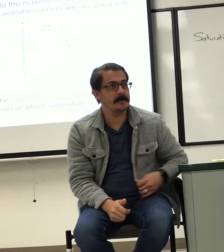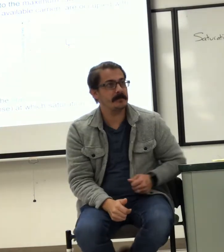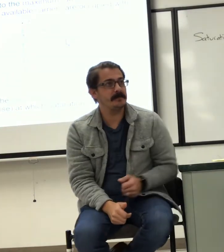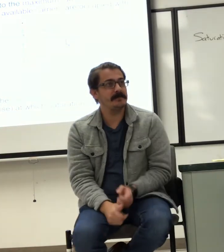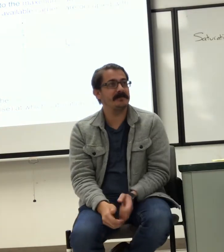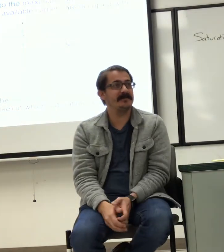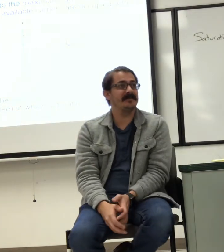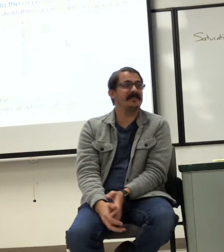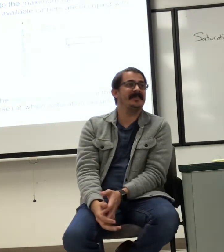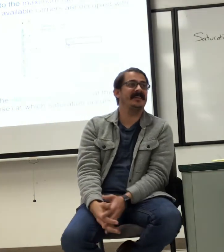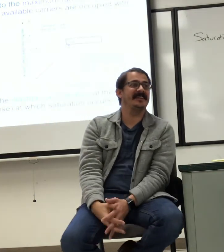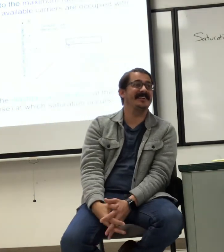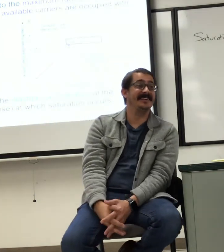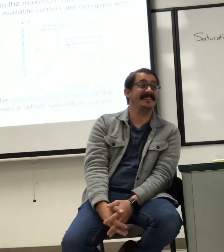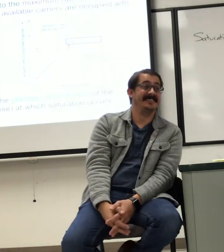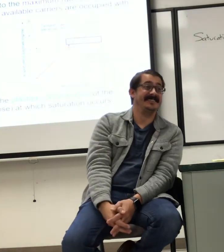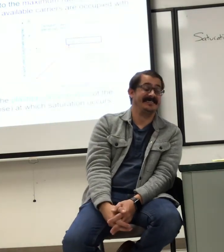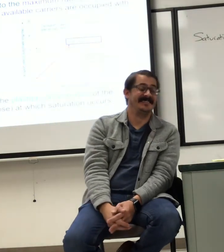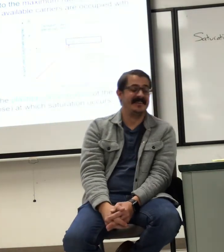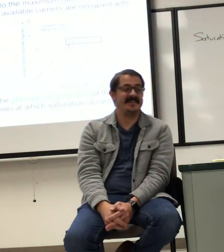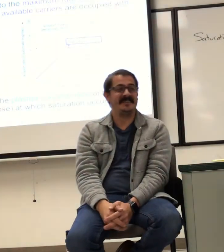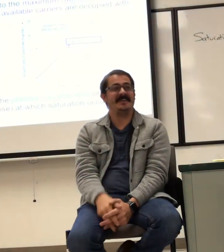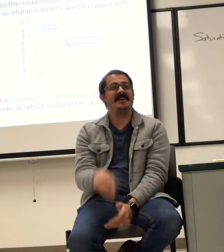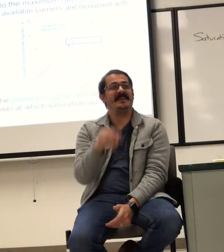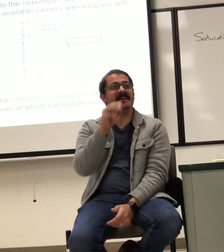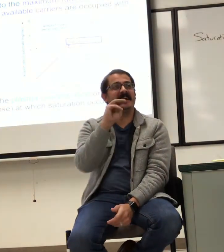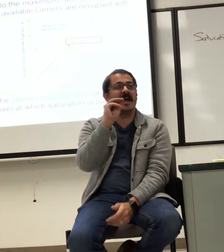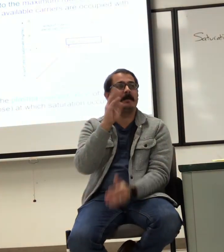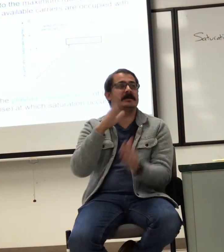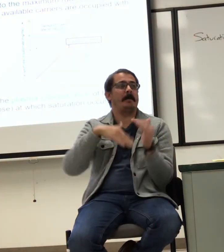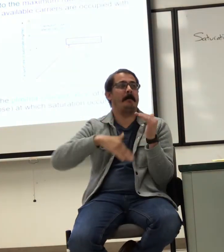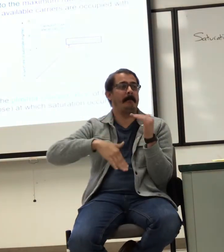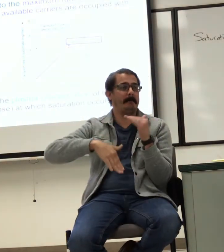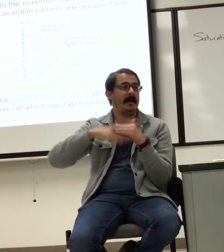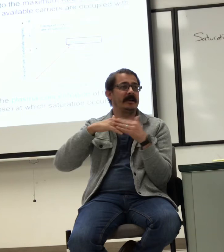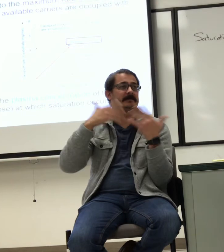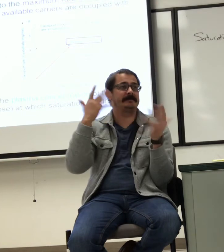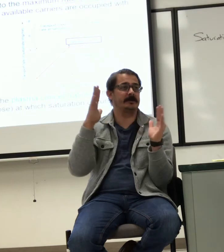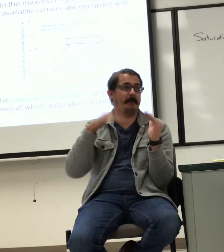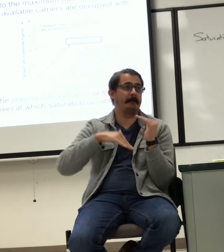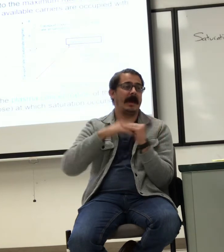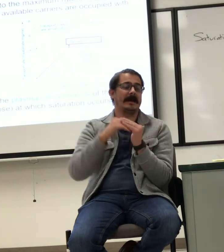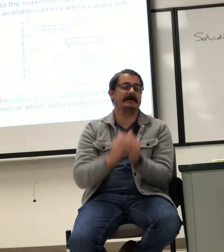Don't put TM. The M is max. You're maxed out.